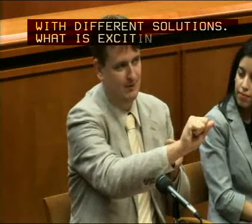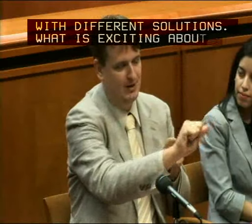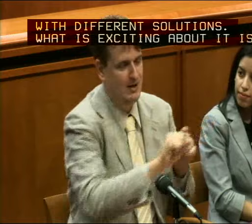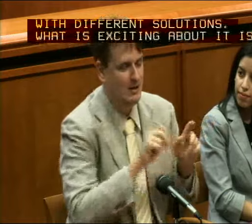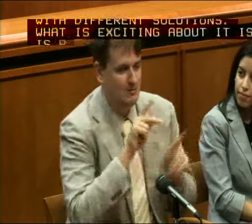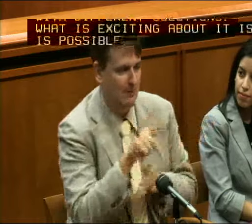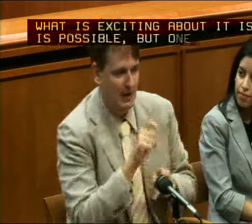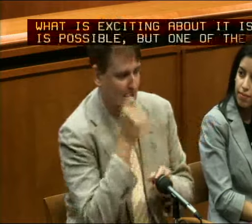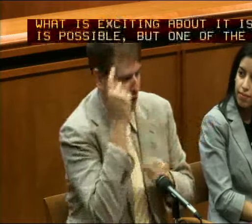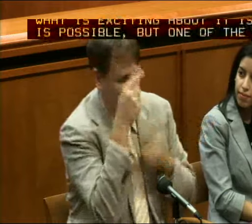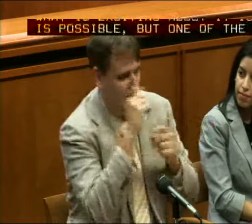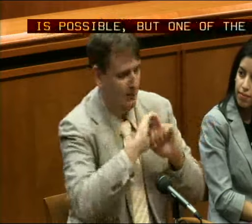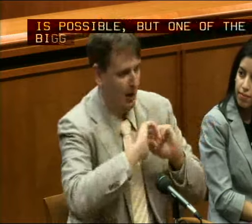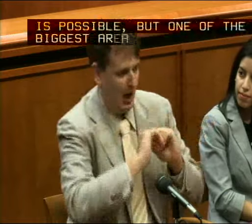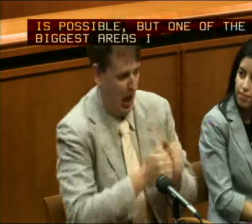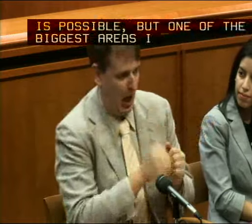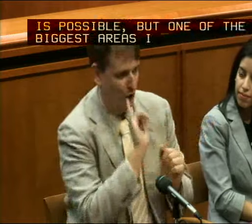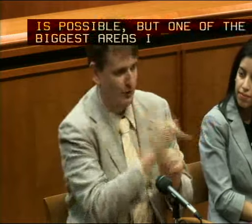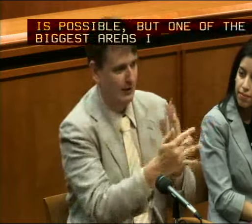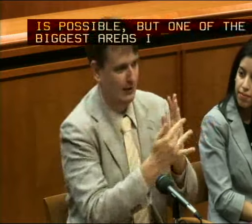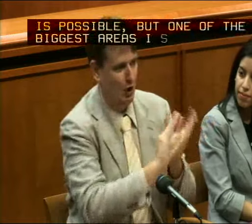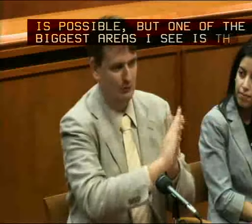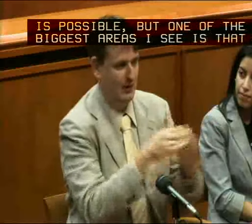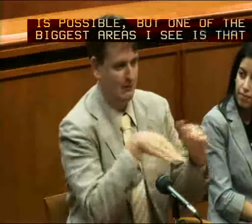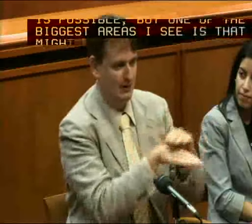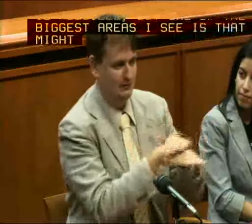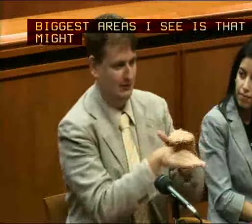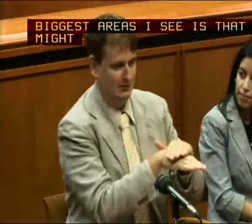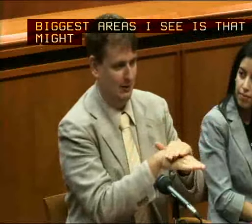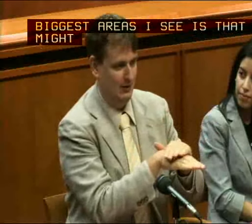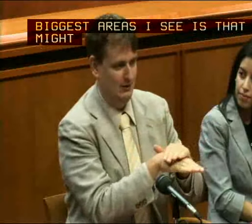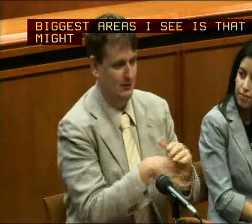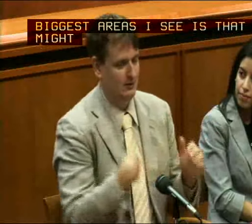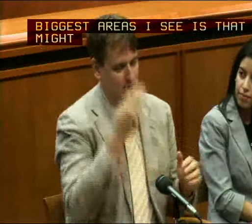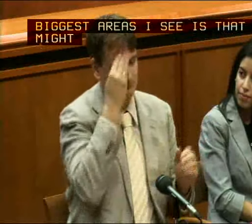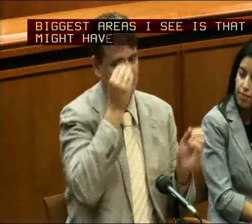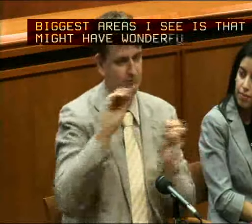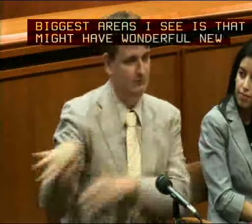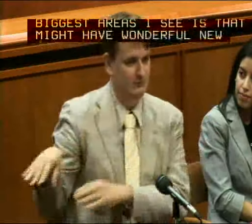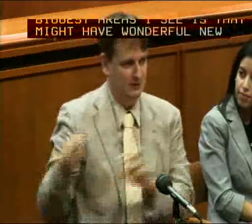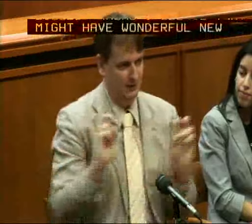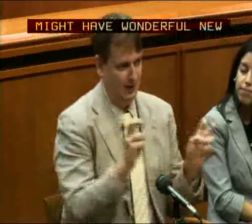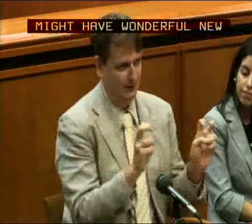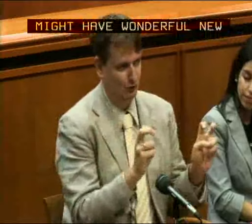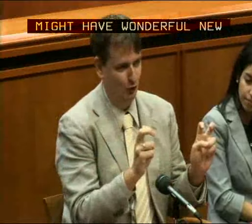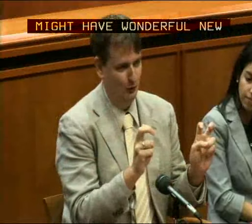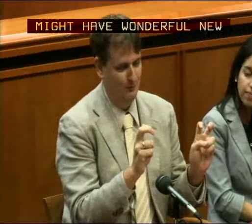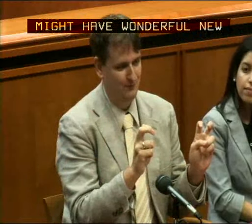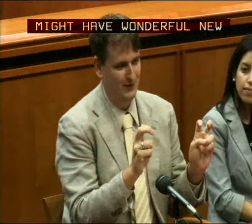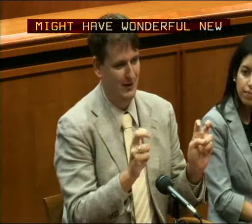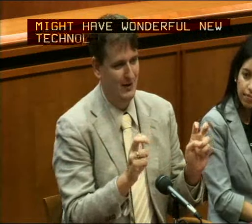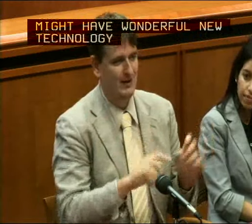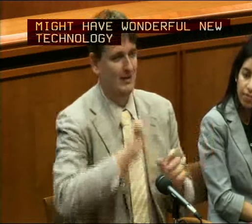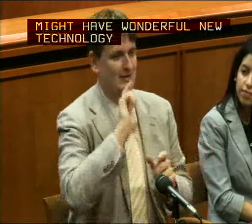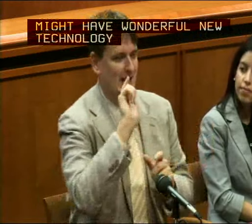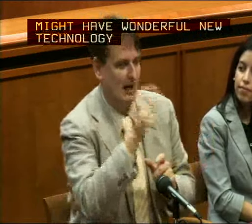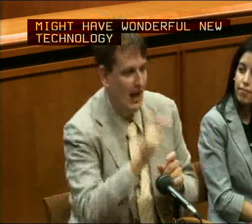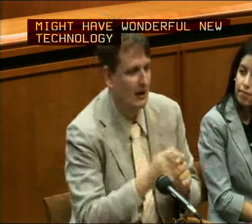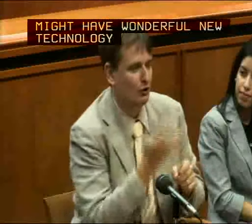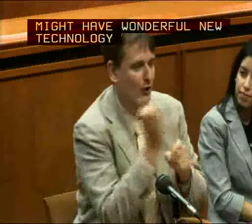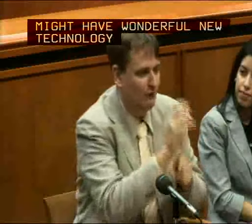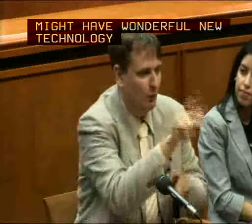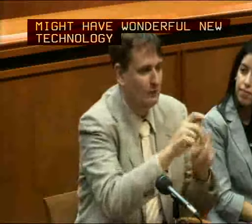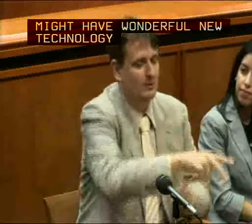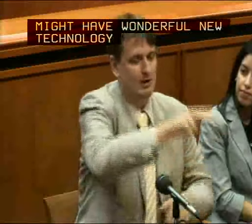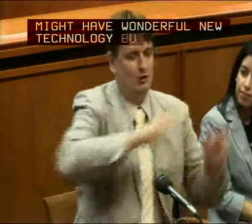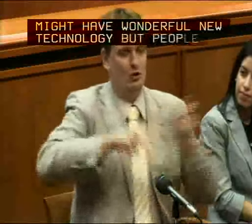we might have wonderful new technology, but people aren't thinking about how that technology can become accessible. That issue is just set aside. It's not